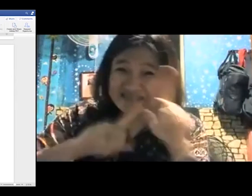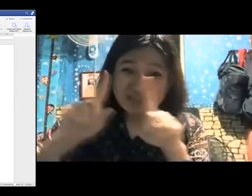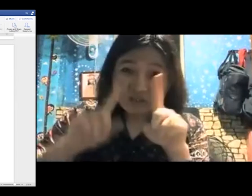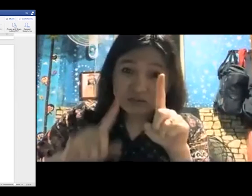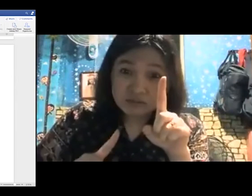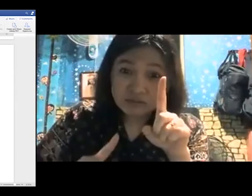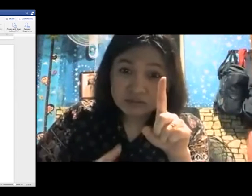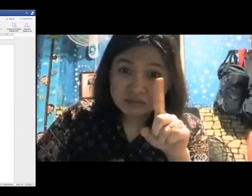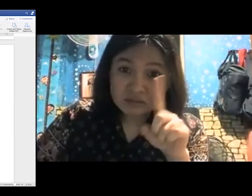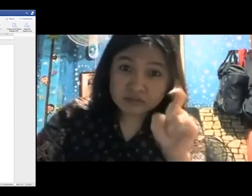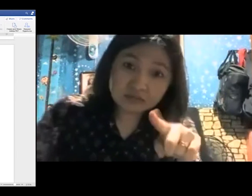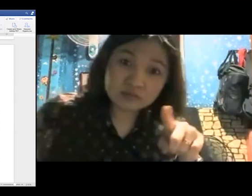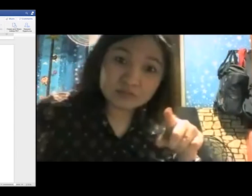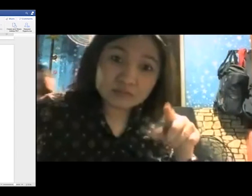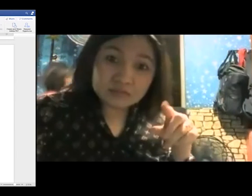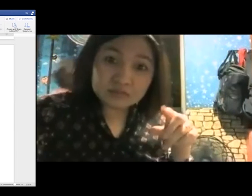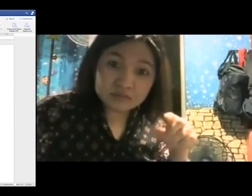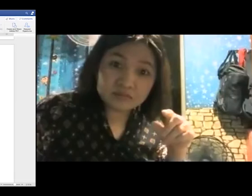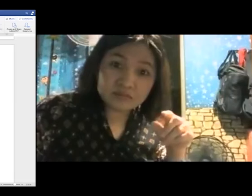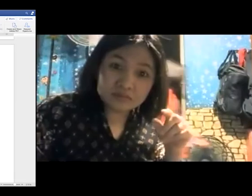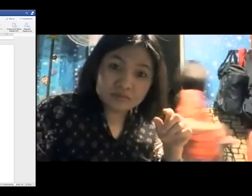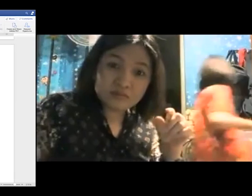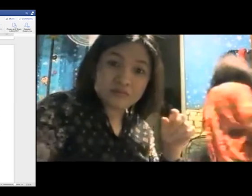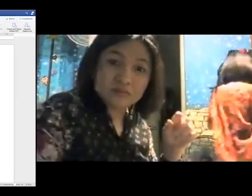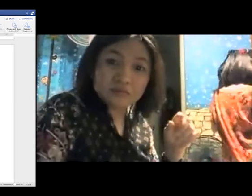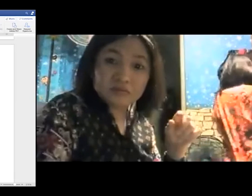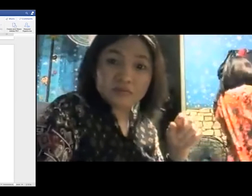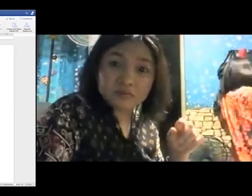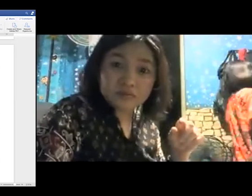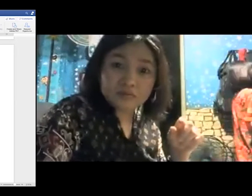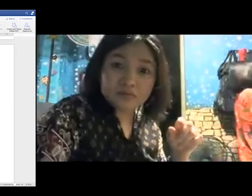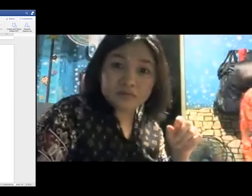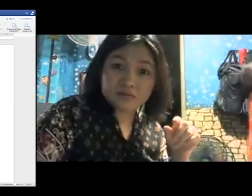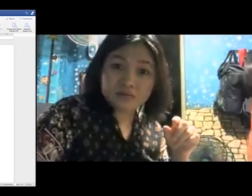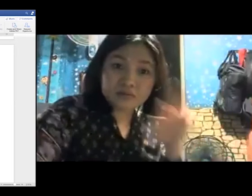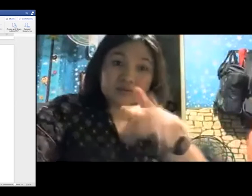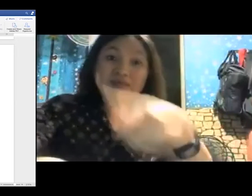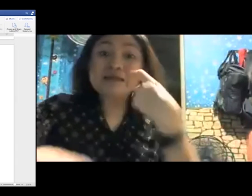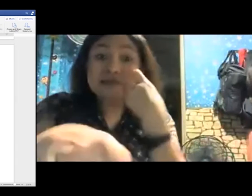many and just put answer with a eyebrow.